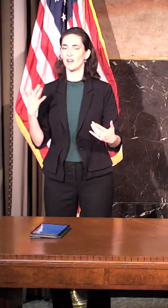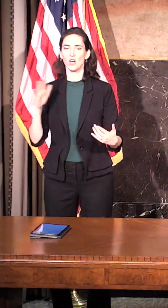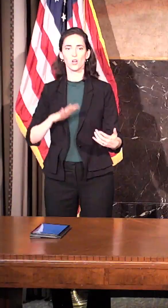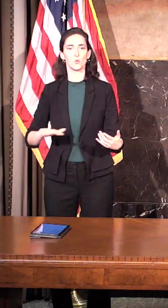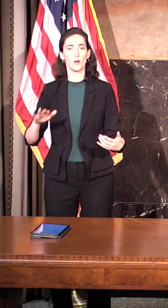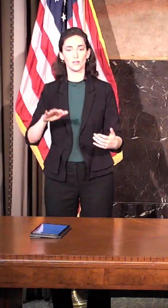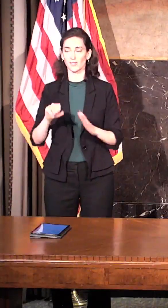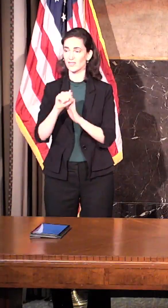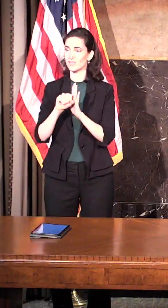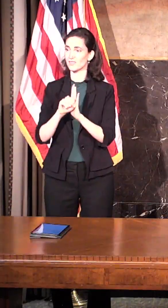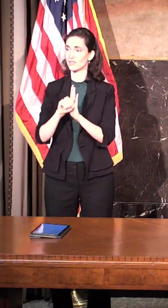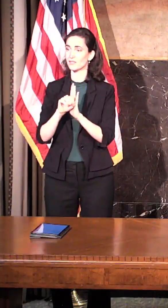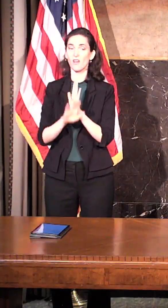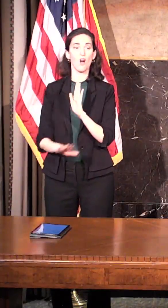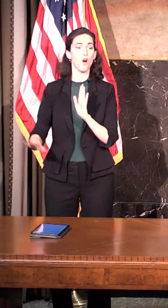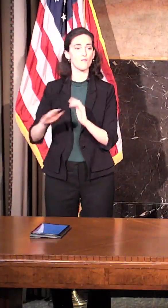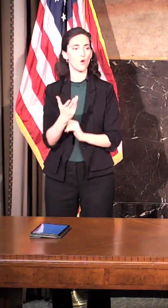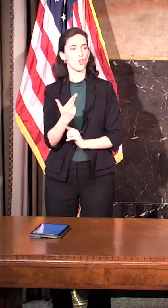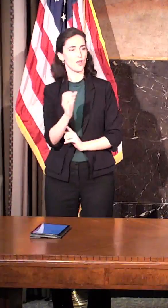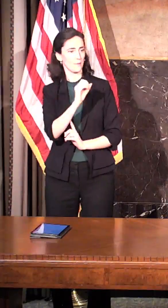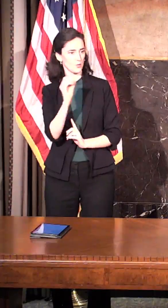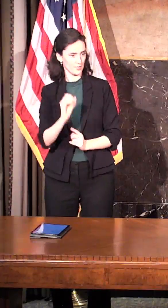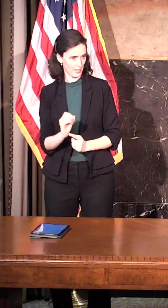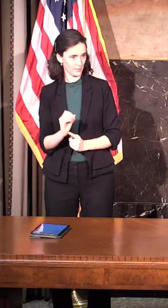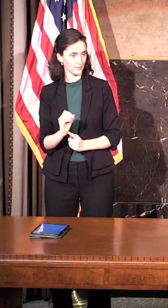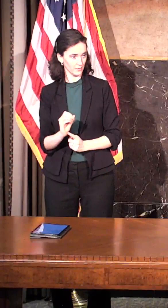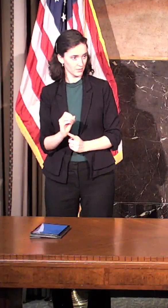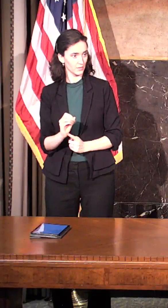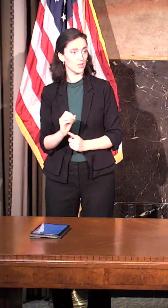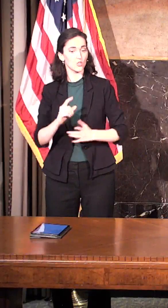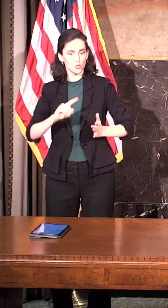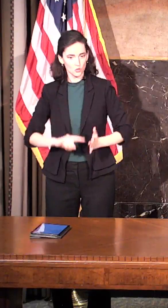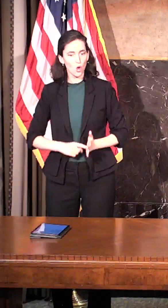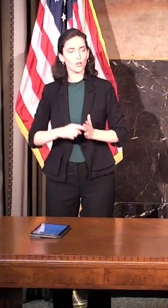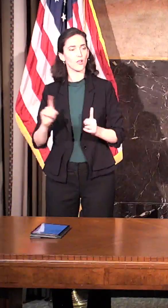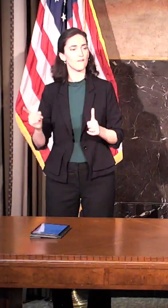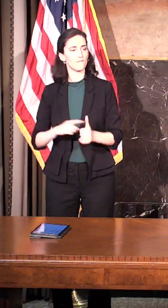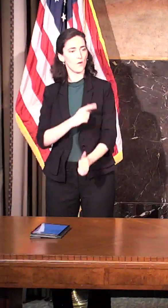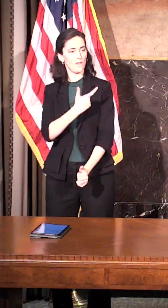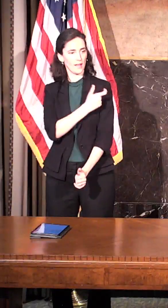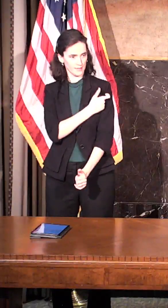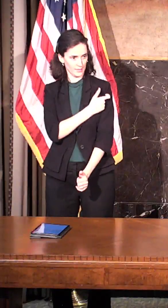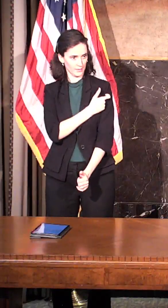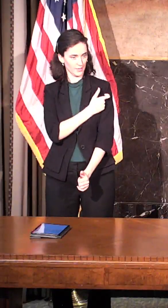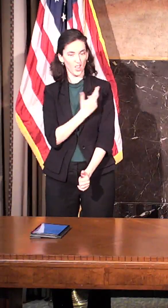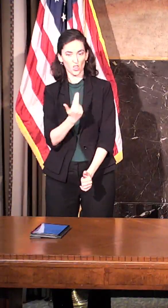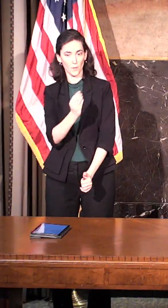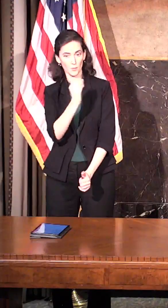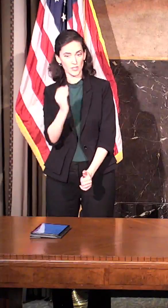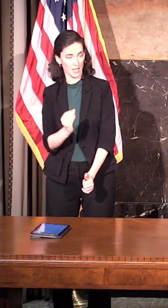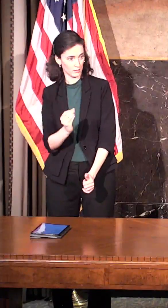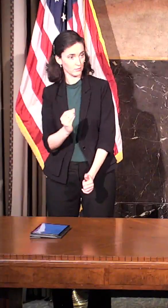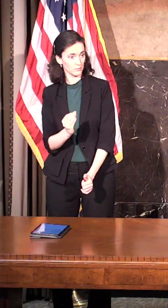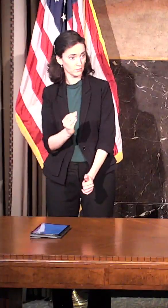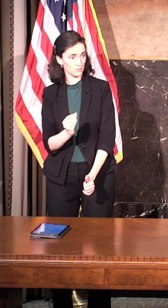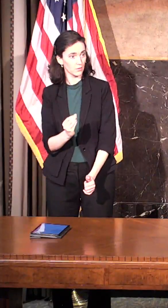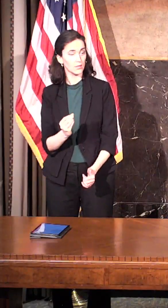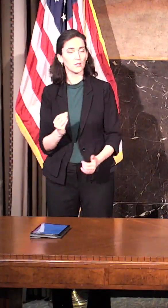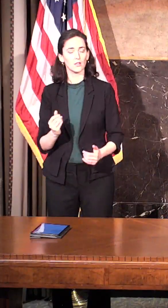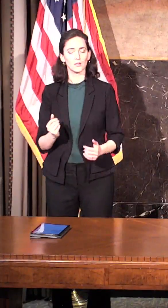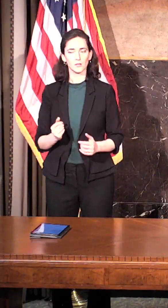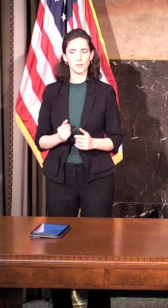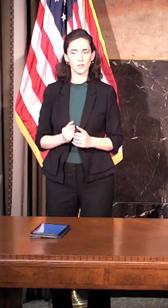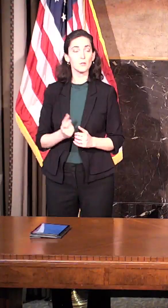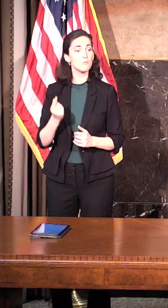of the state has initiated, at least initiated the vaccine series. And it's not a random 13%. You know, by design,